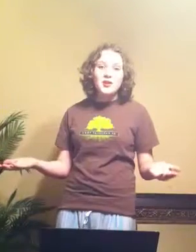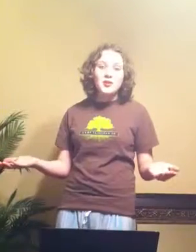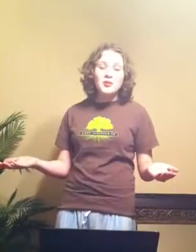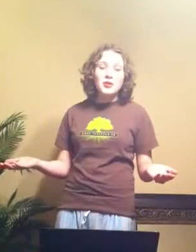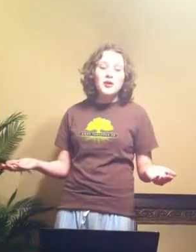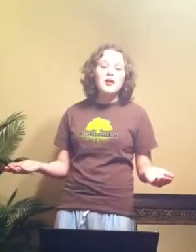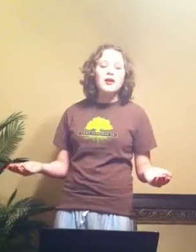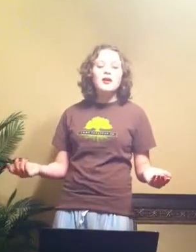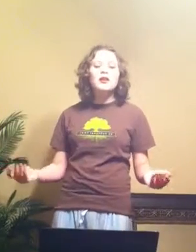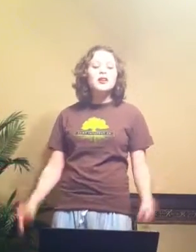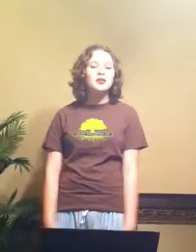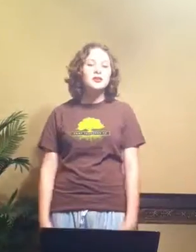you are?